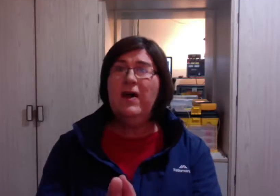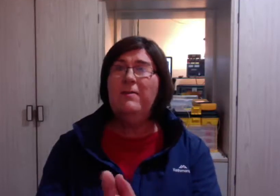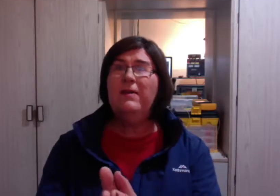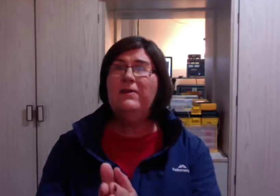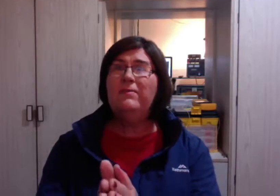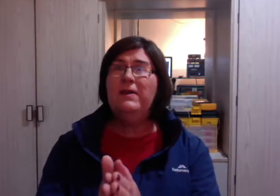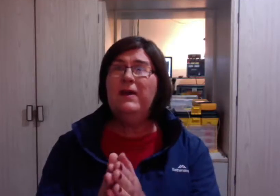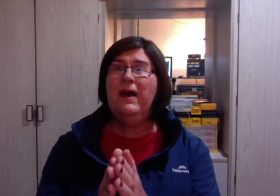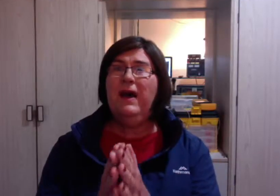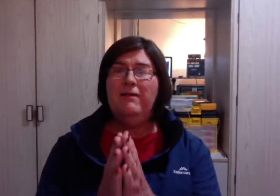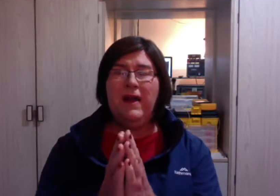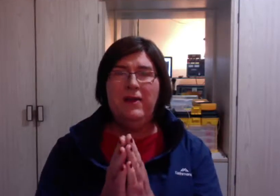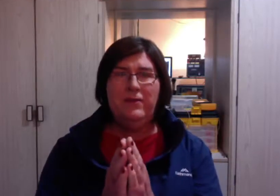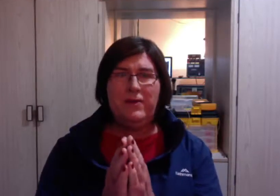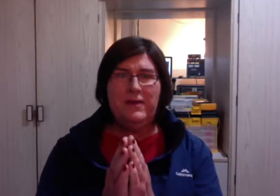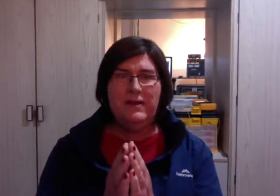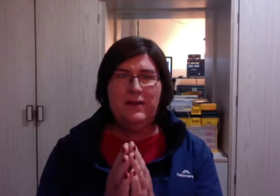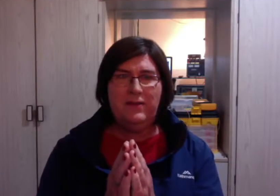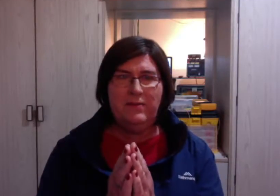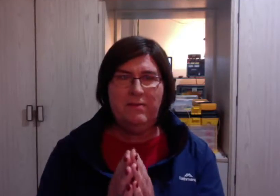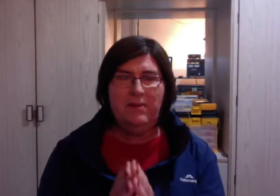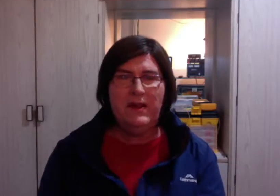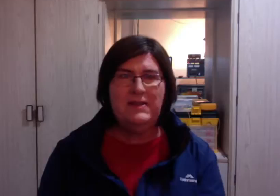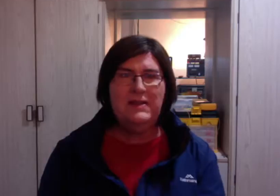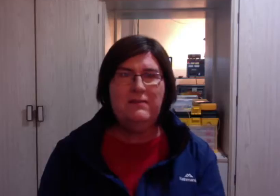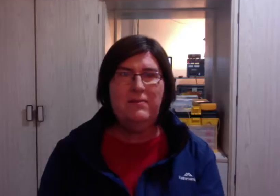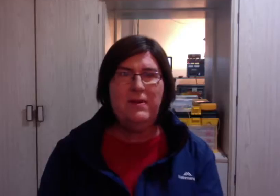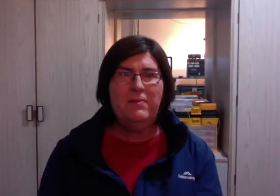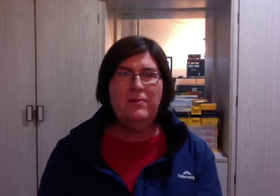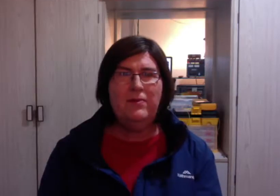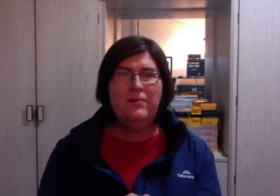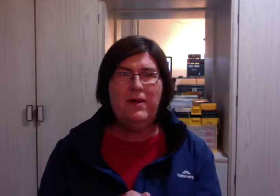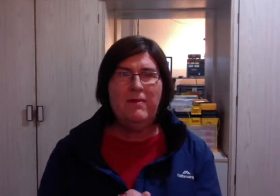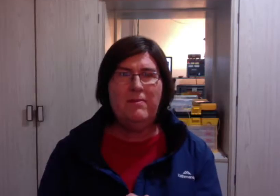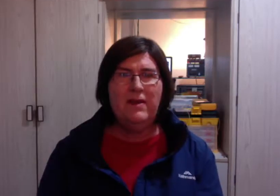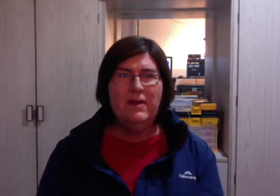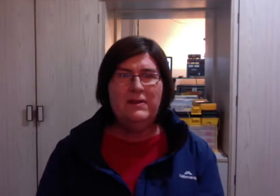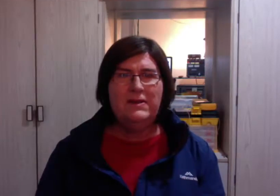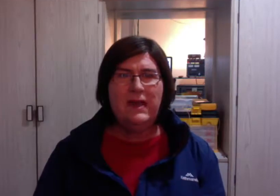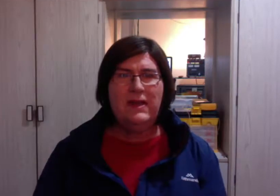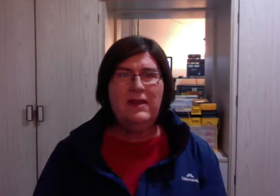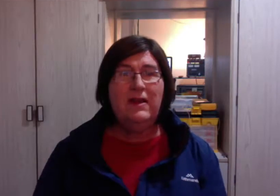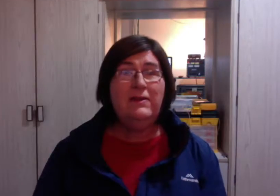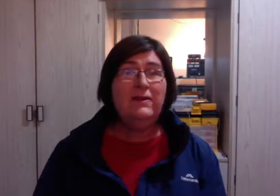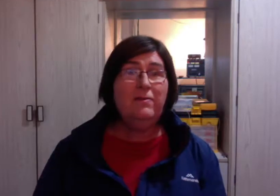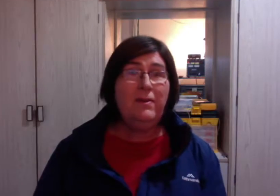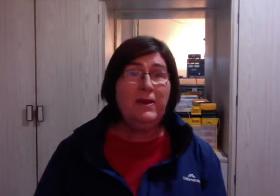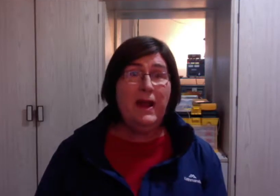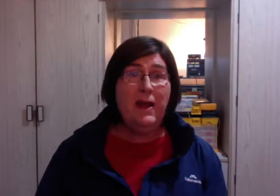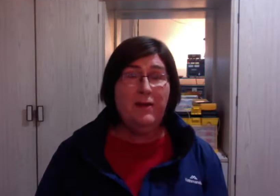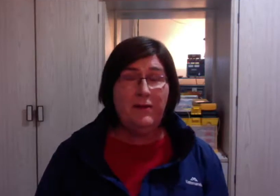time. It's been a half hour, so I think that's plenty for people to take in. Actually, it's probably an hour it's